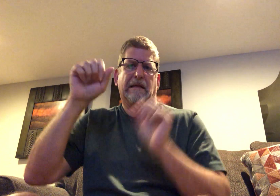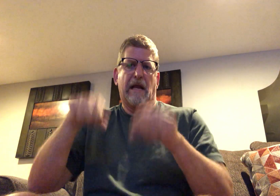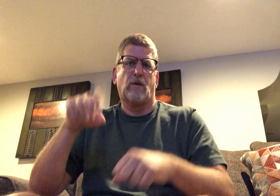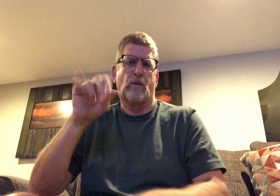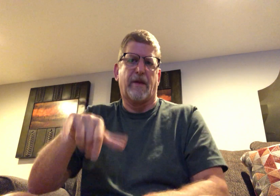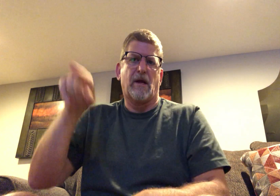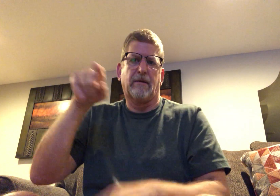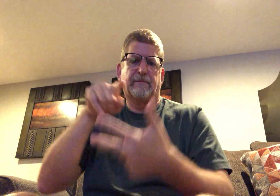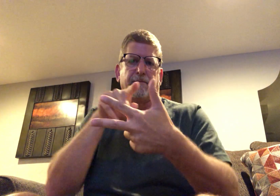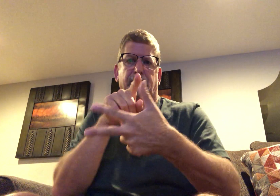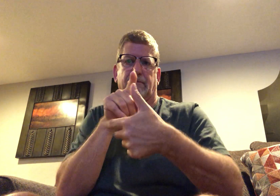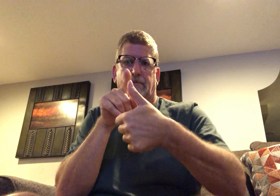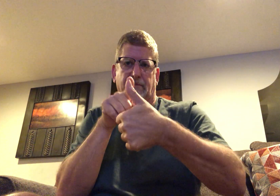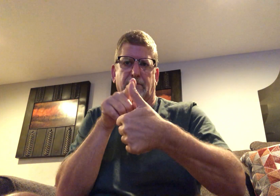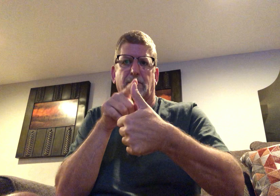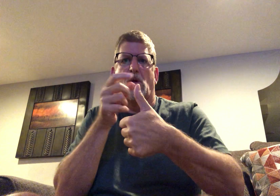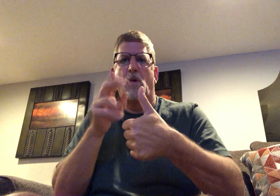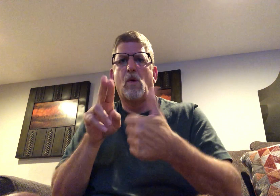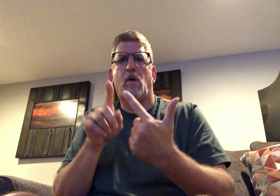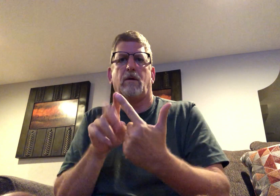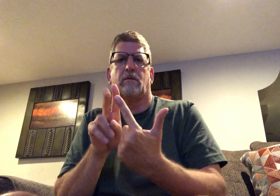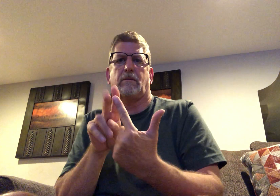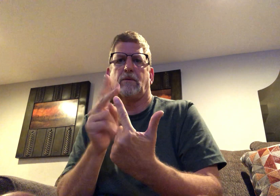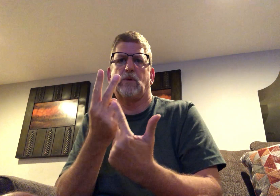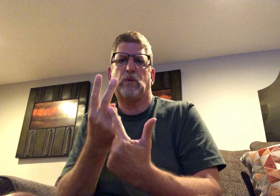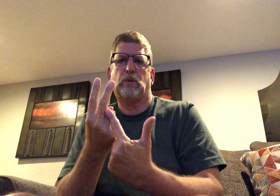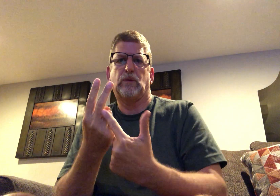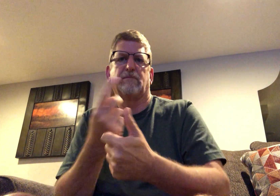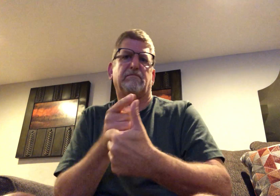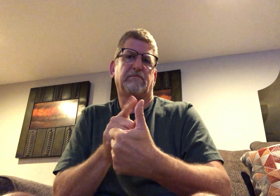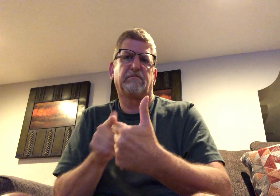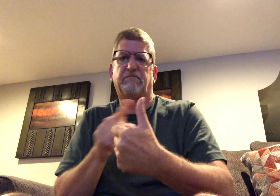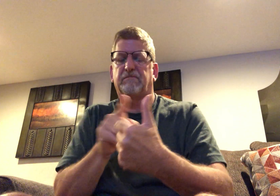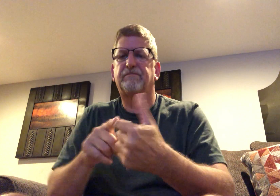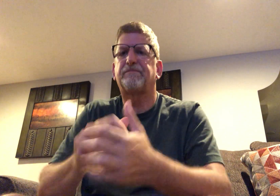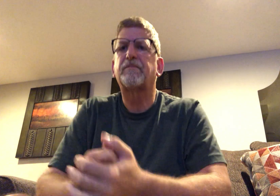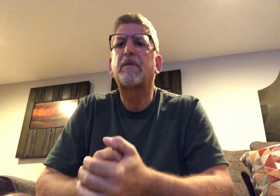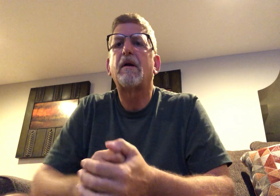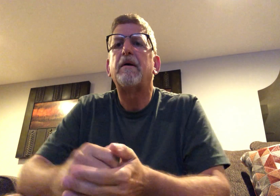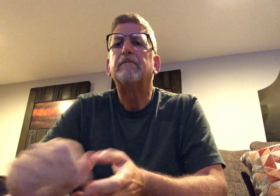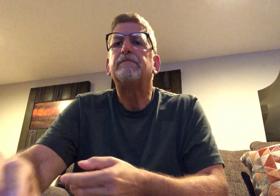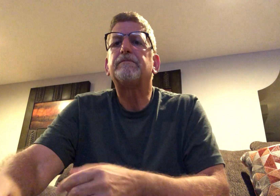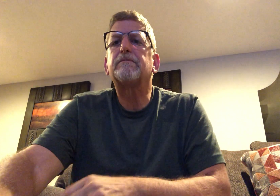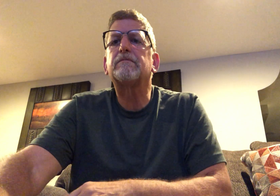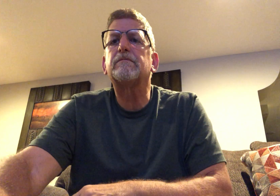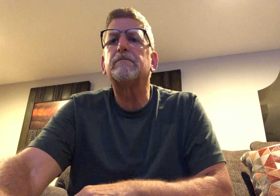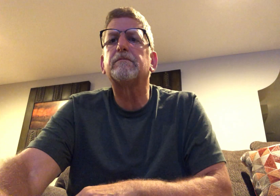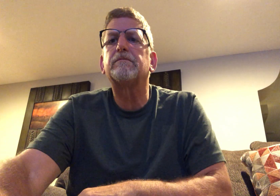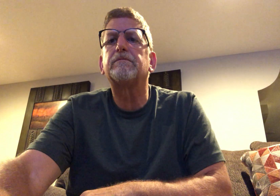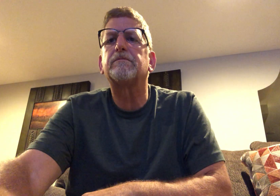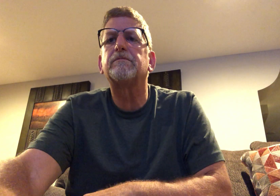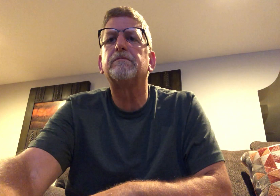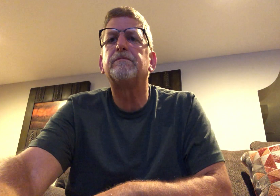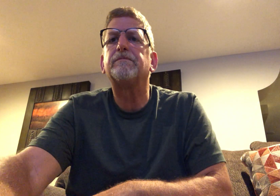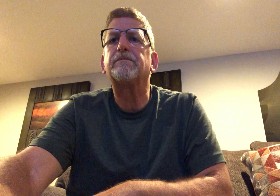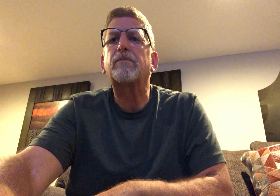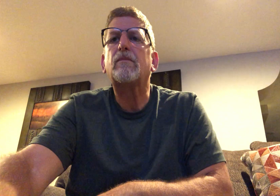Trump. I'm the That's what president's Joe attorney. Biden is. That's what Hillary Clinton is. Joe Biden is presumed innocent, but somebody's